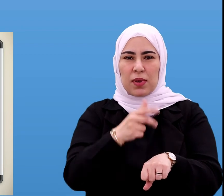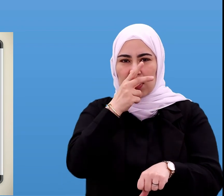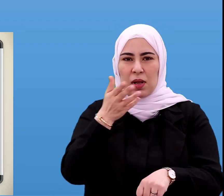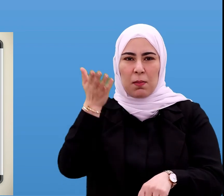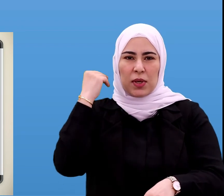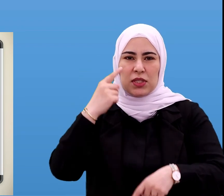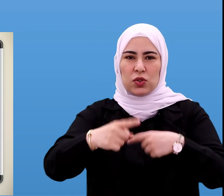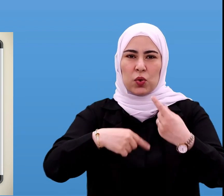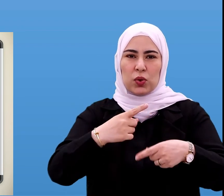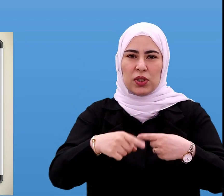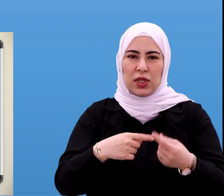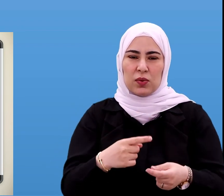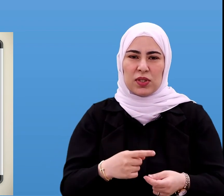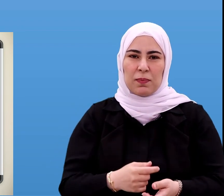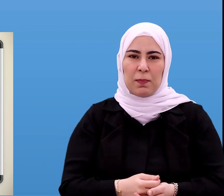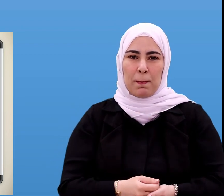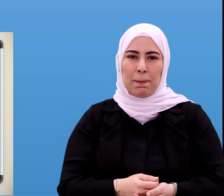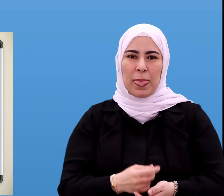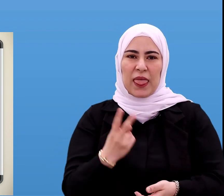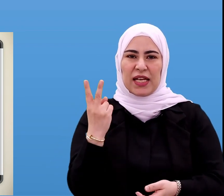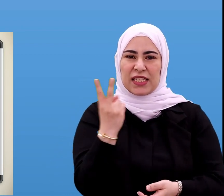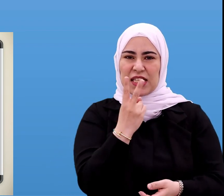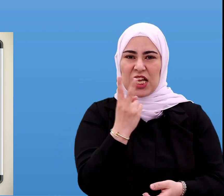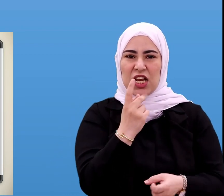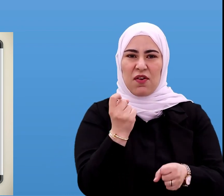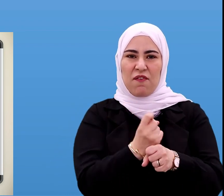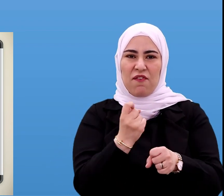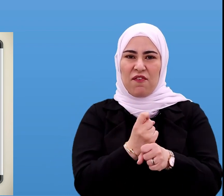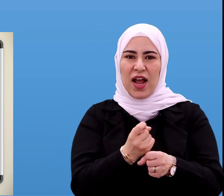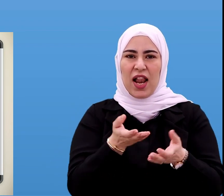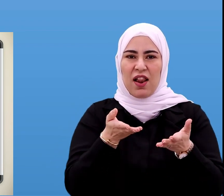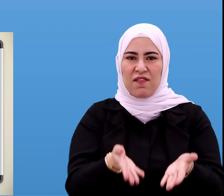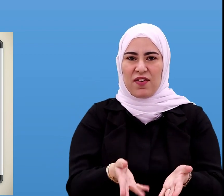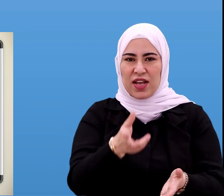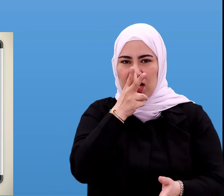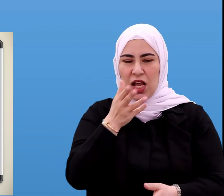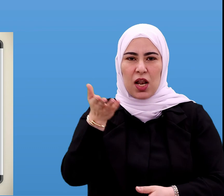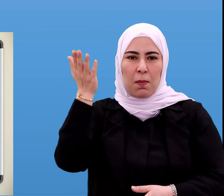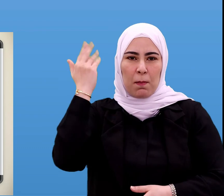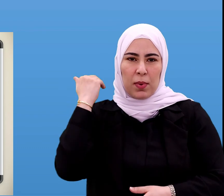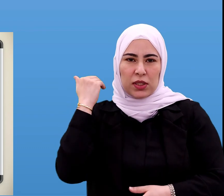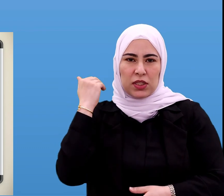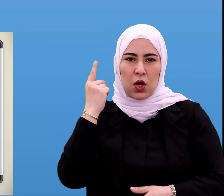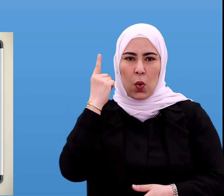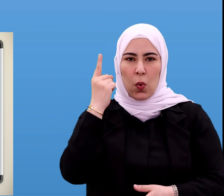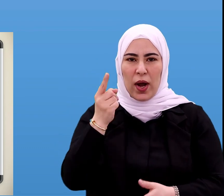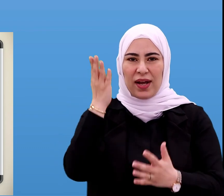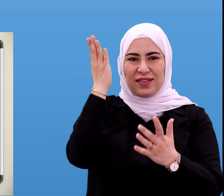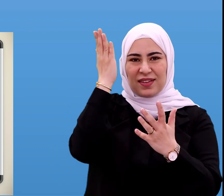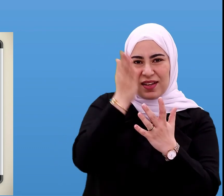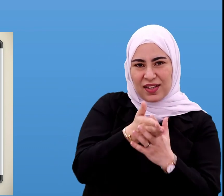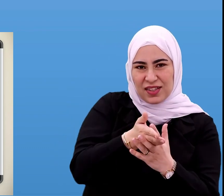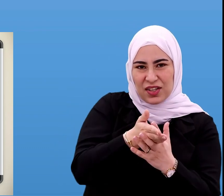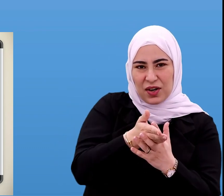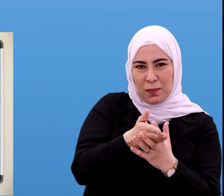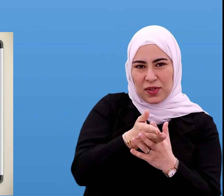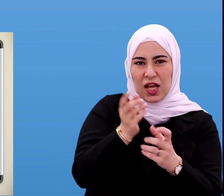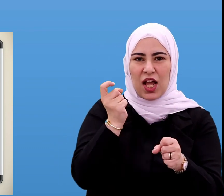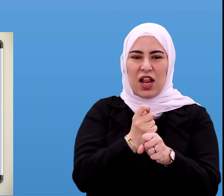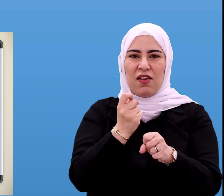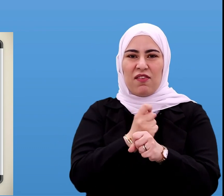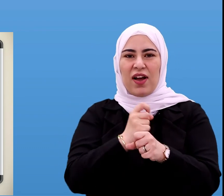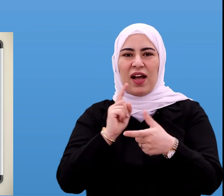past continuous when we have two events, both of them in the past, but one event interrupted the